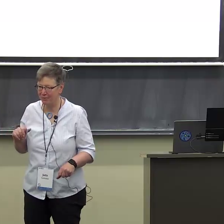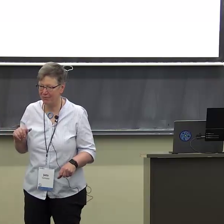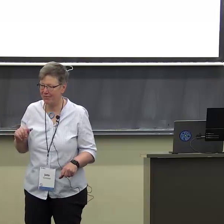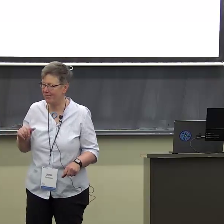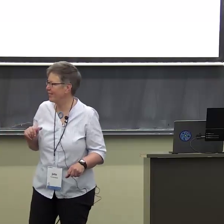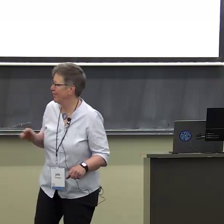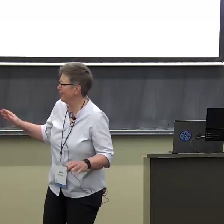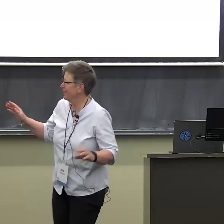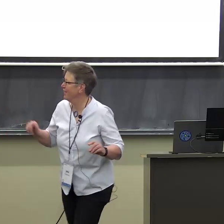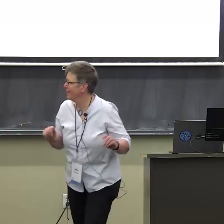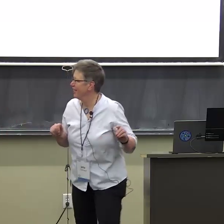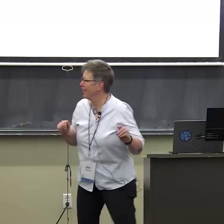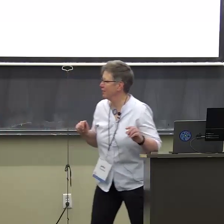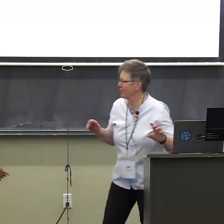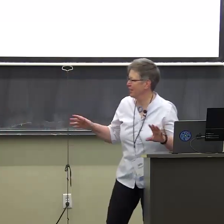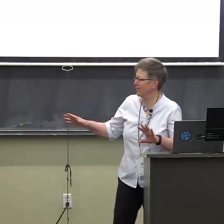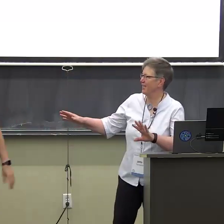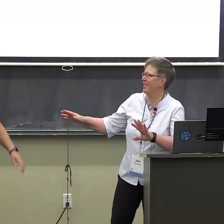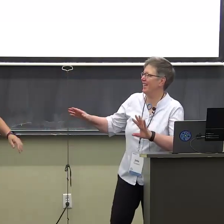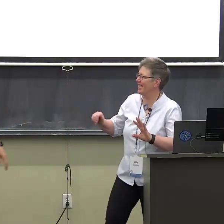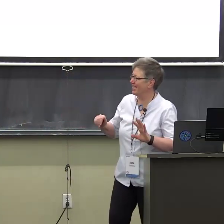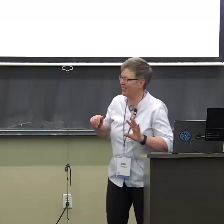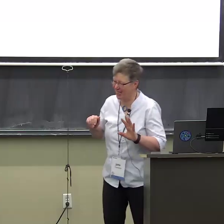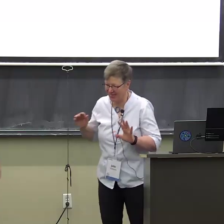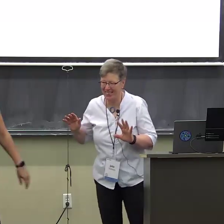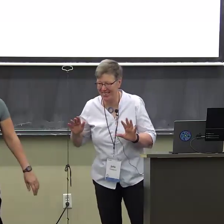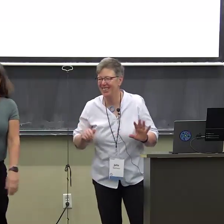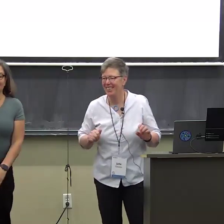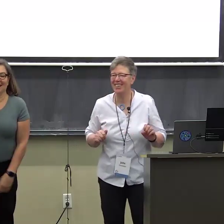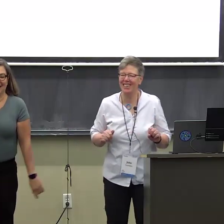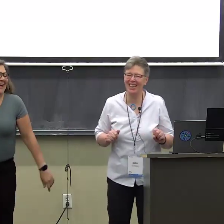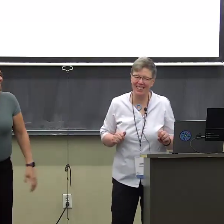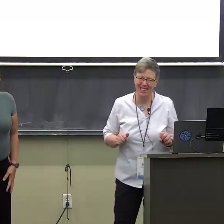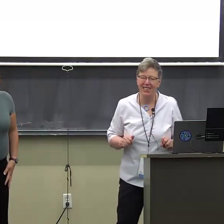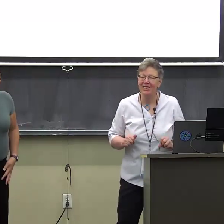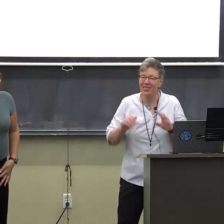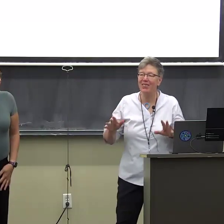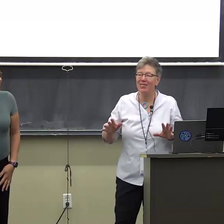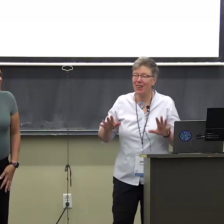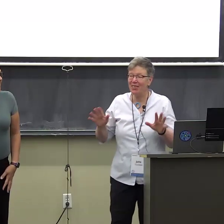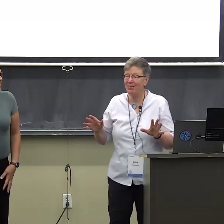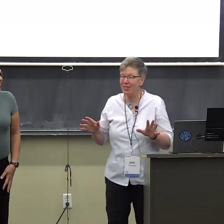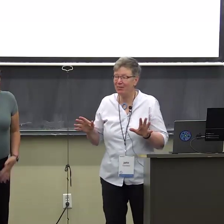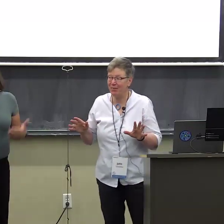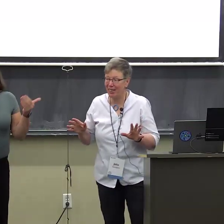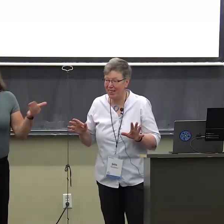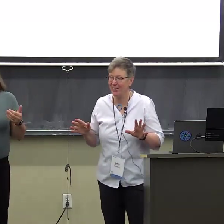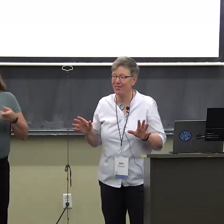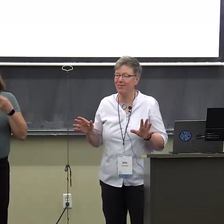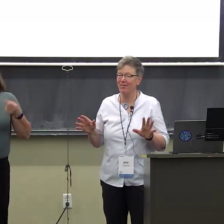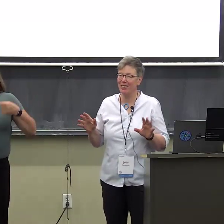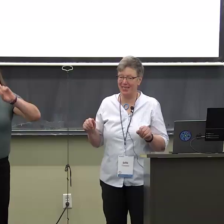event, and I will try not to stand in the wrong place. Okay, so welcome to the